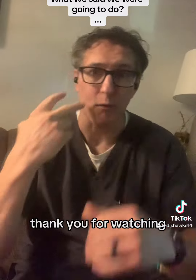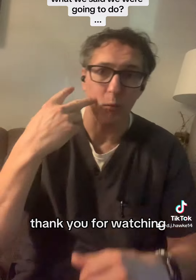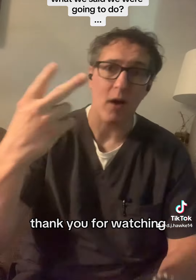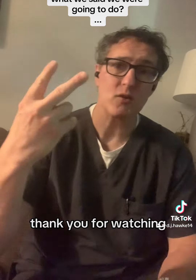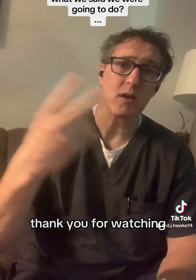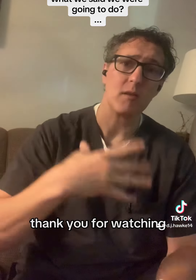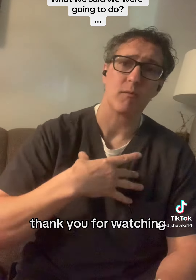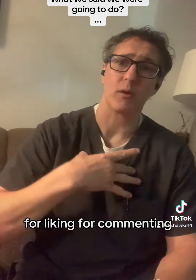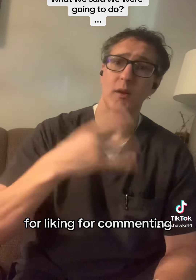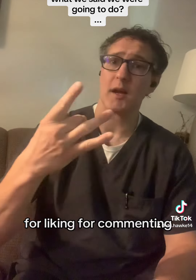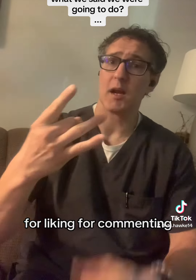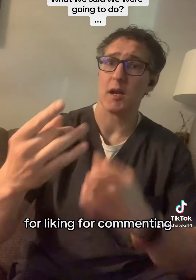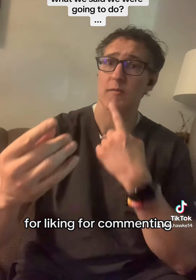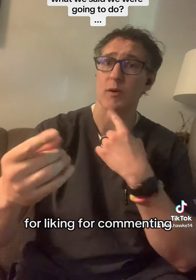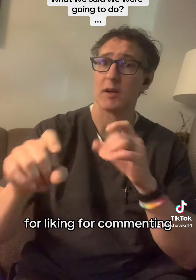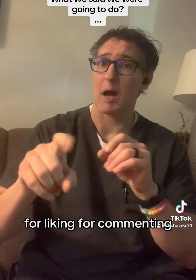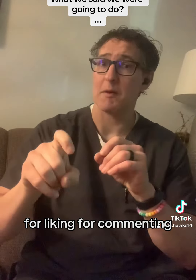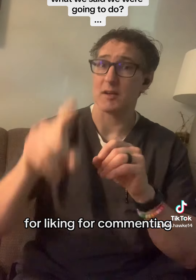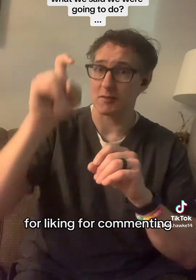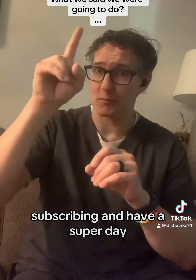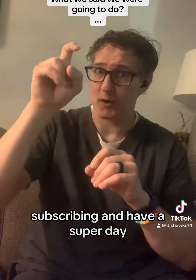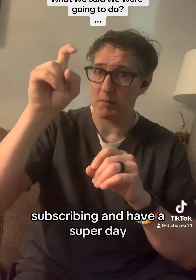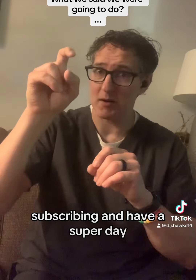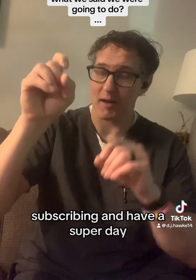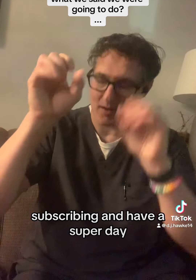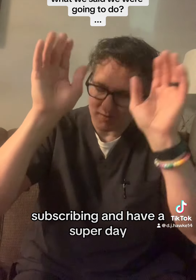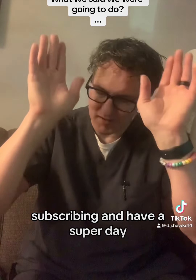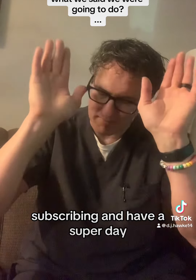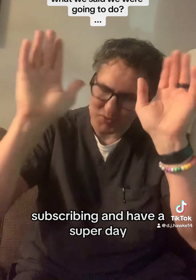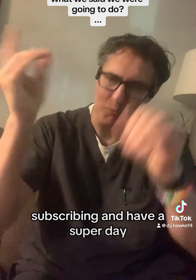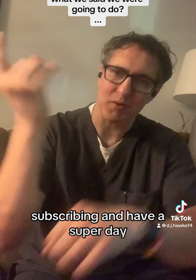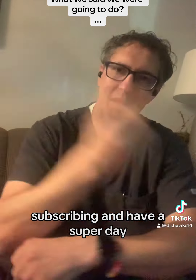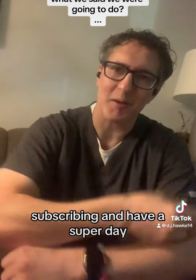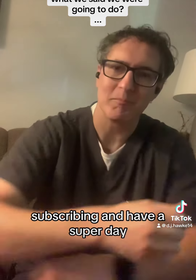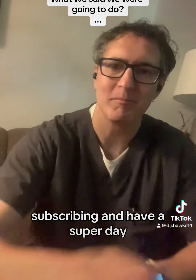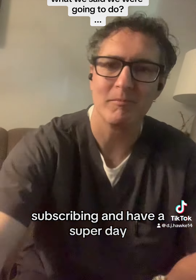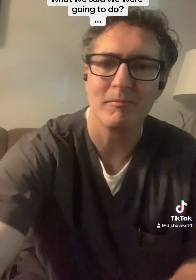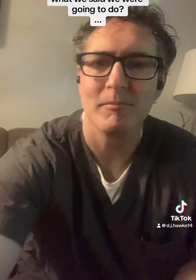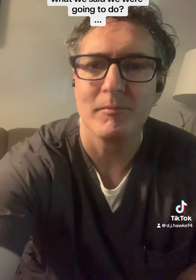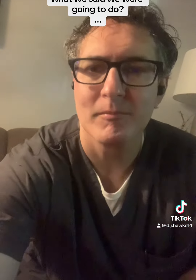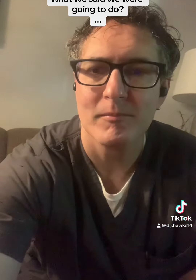watching, for liking, for commenting, subscribing, and have a super day.